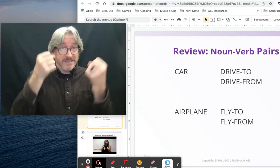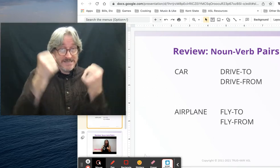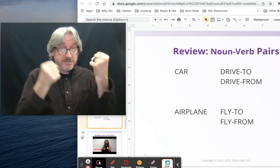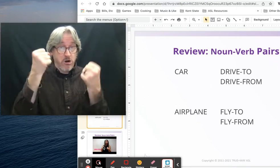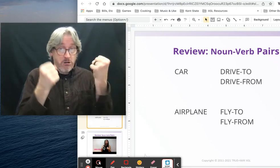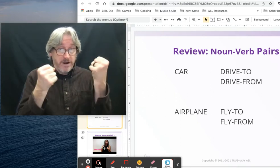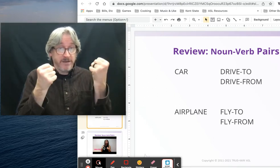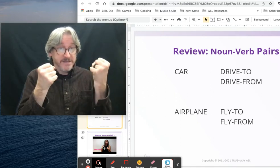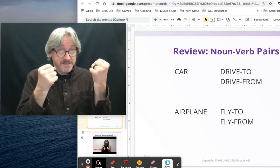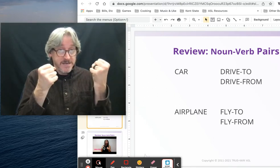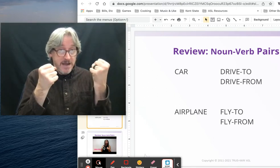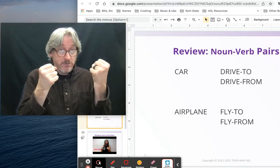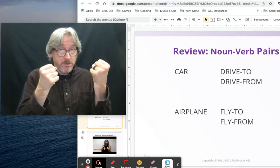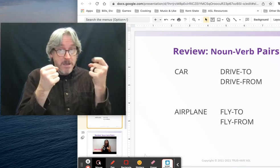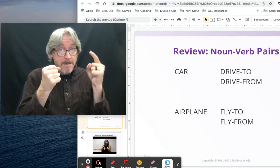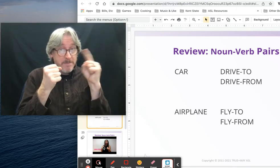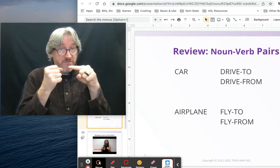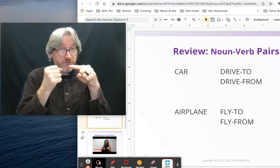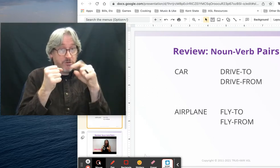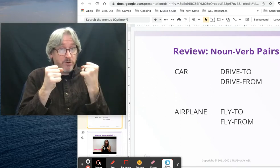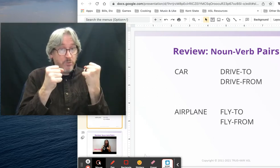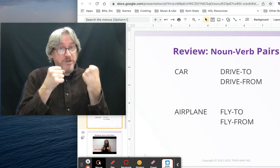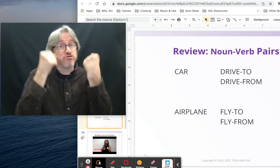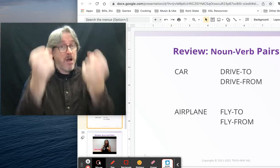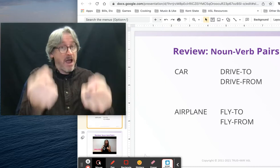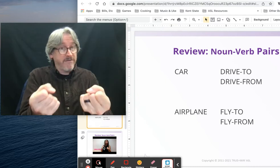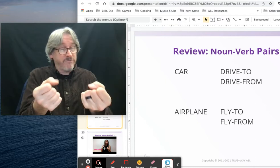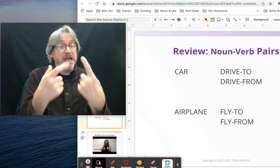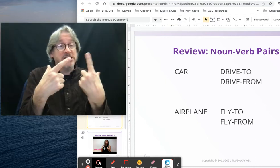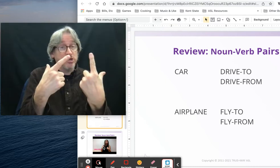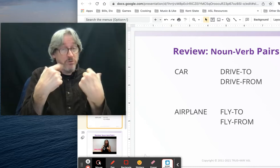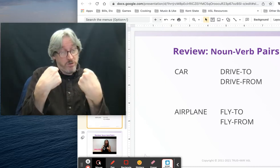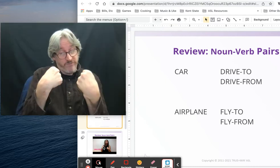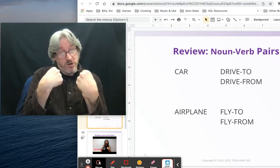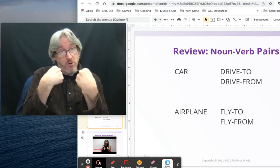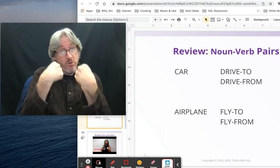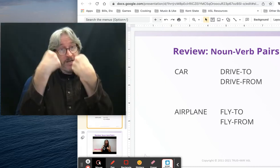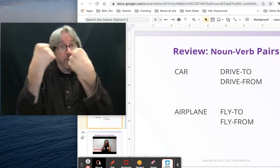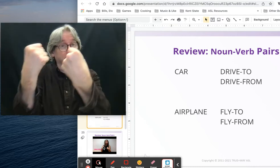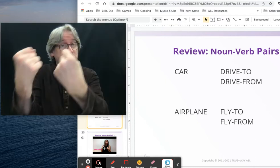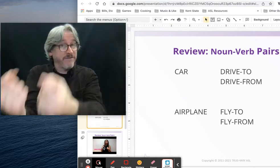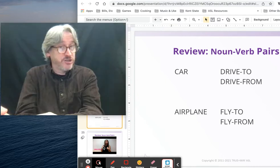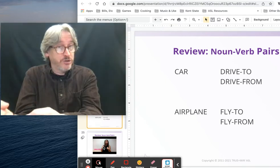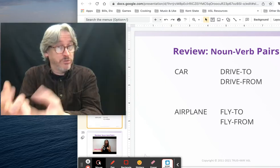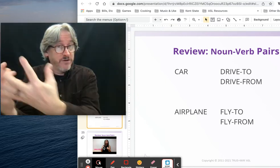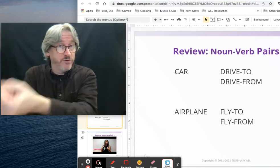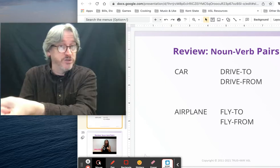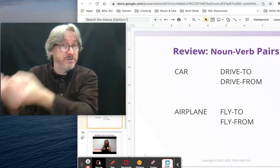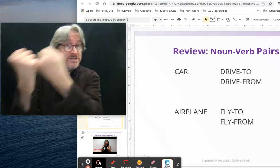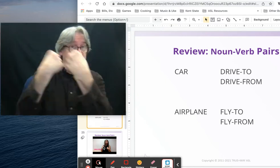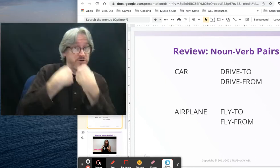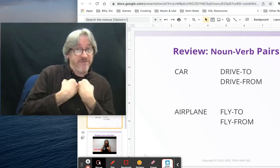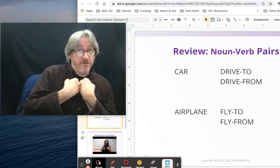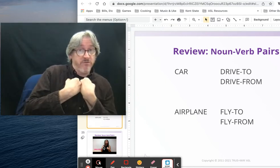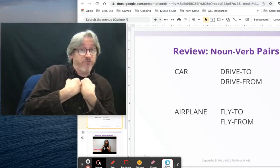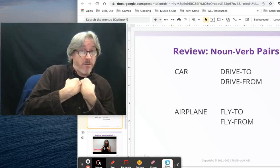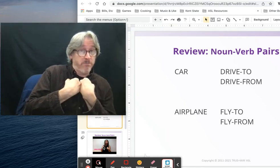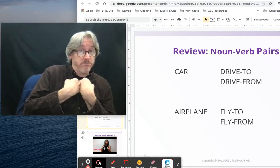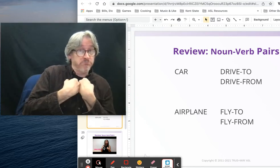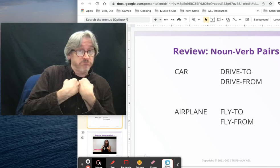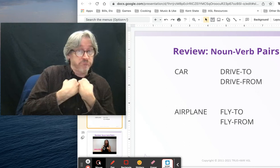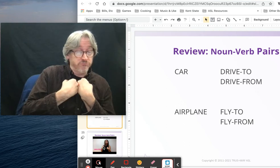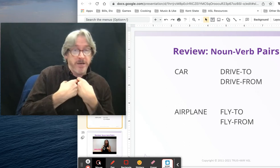we know that this is car, right? This is the noun. The verb, we drive. And so if we go here, we're driving to. If we do this, we're driving